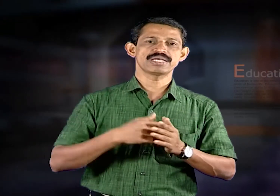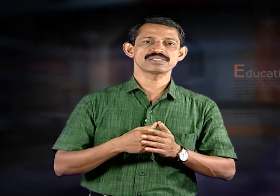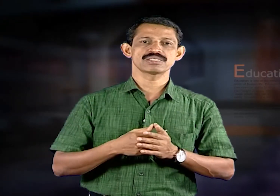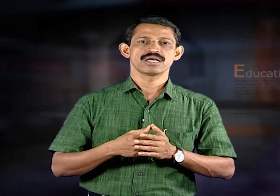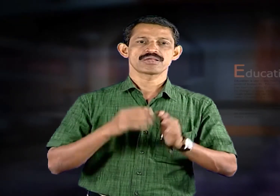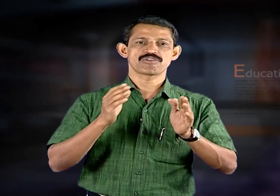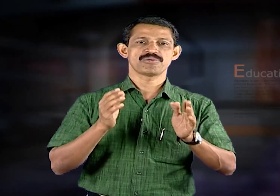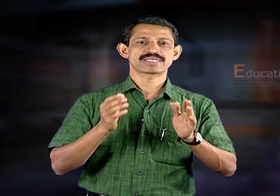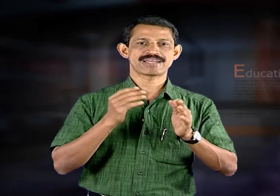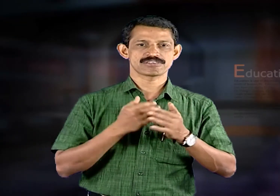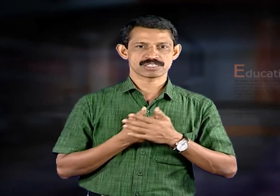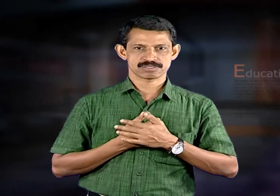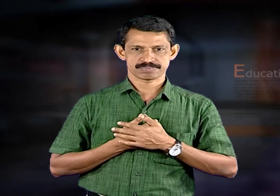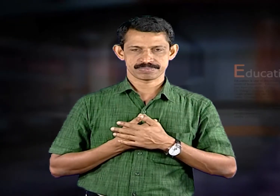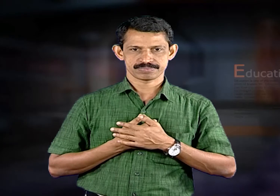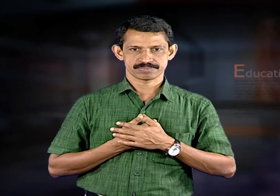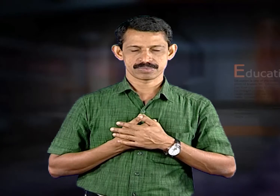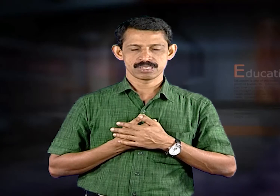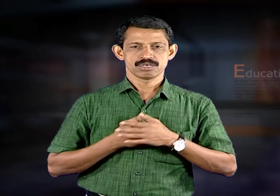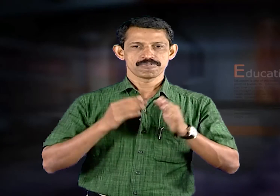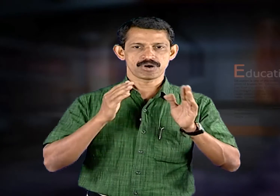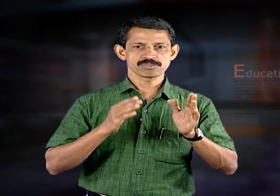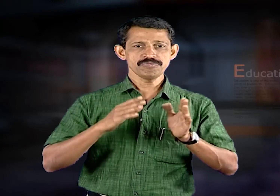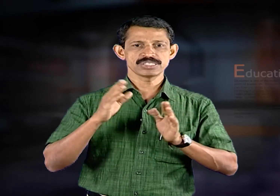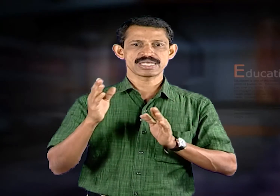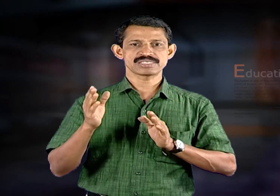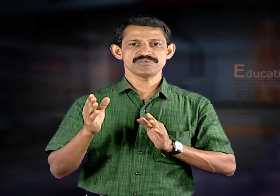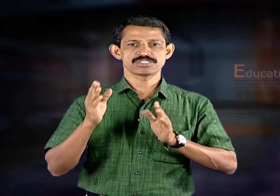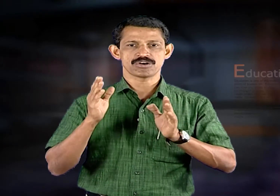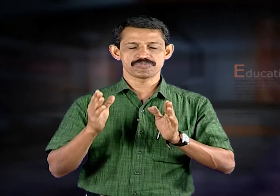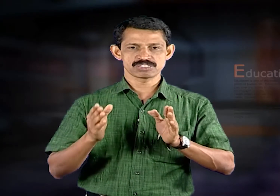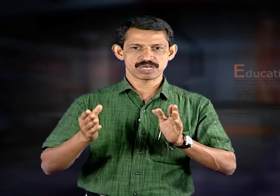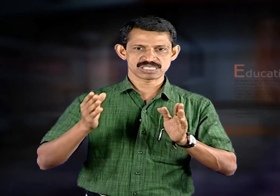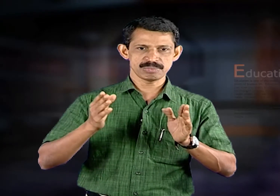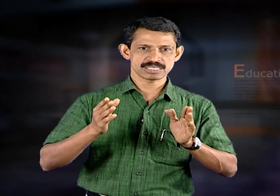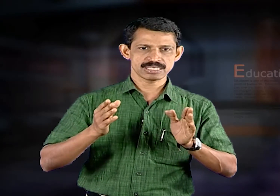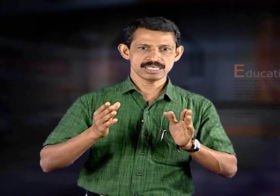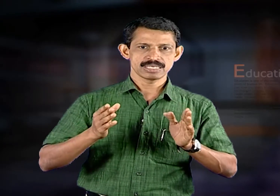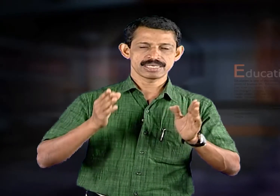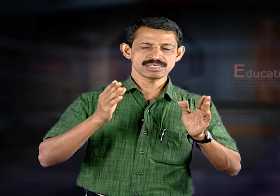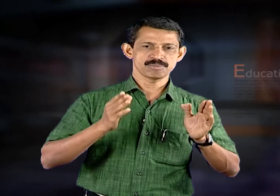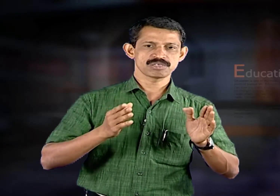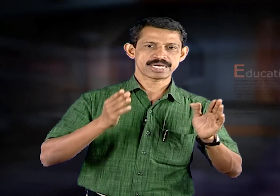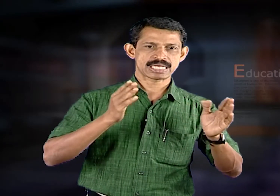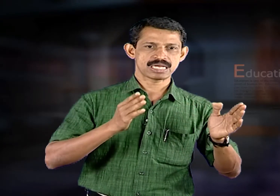acquires non-formal characteristics. Forms of education which offers flexibility in terms of curricula